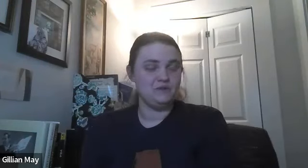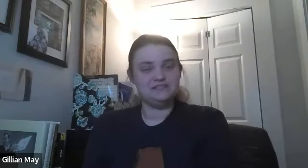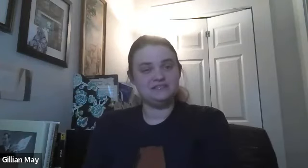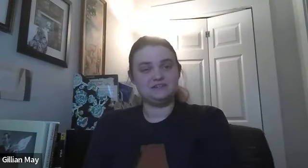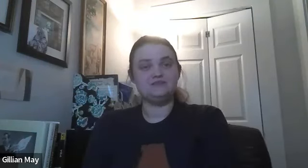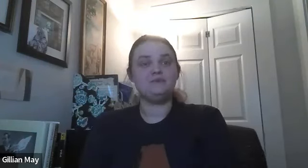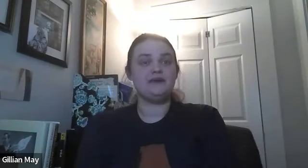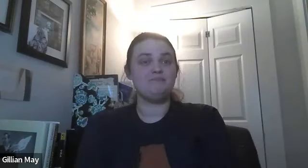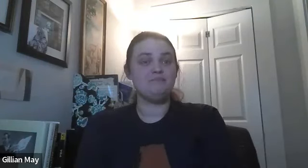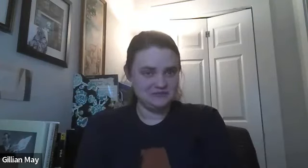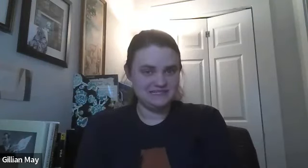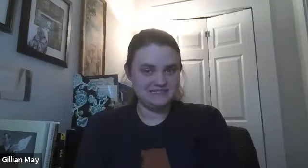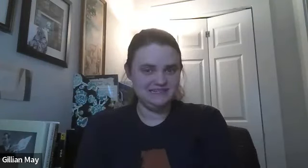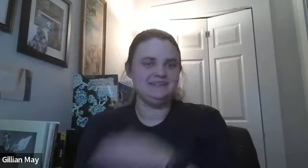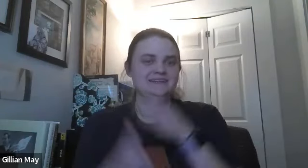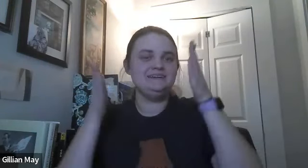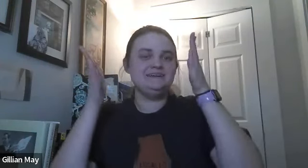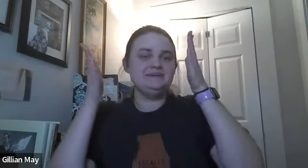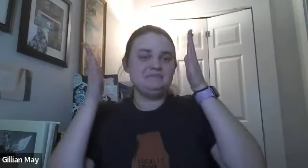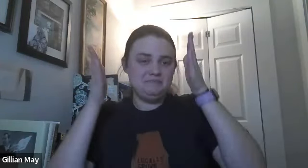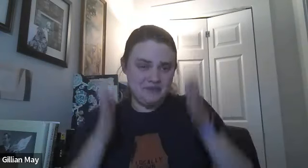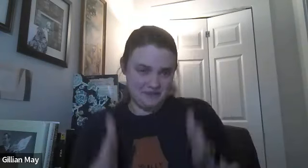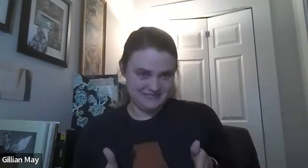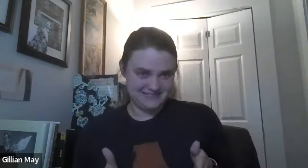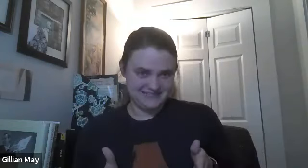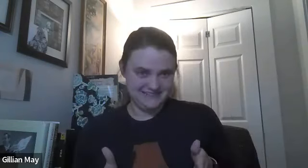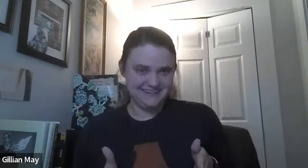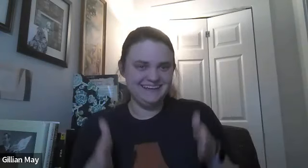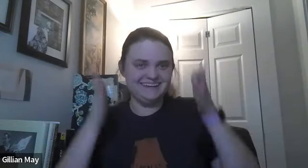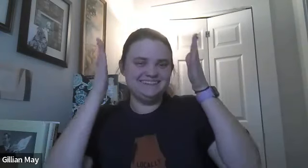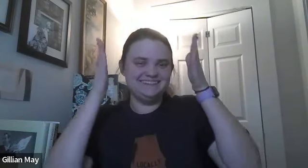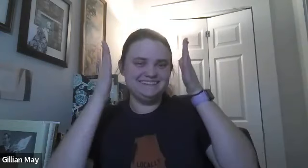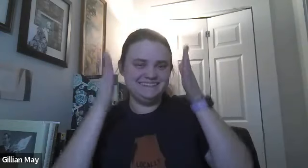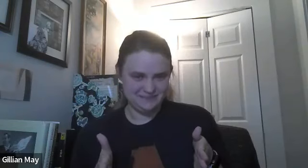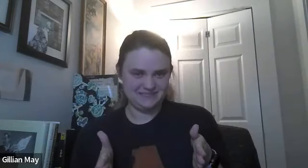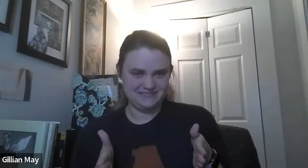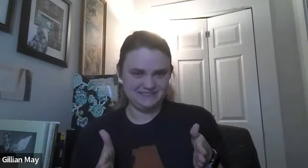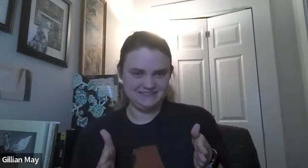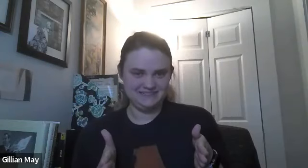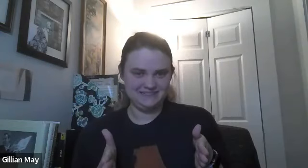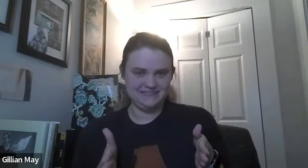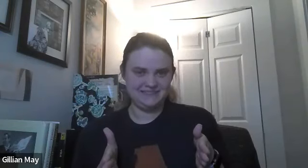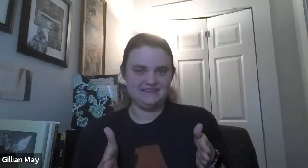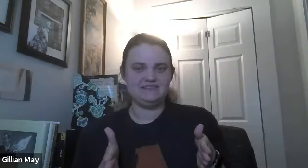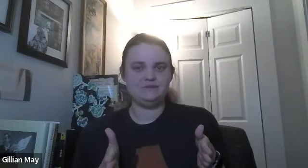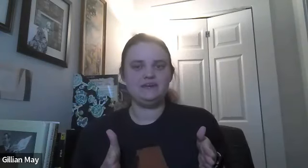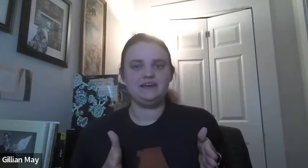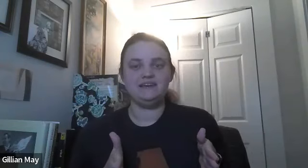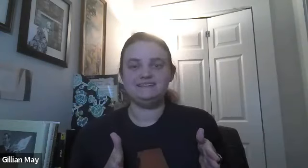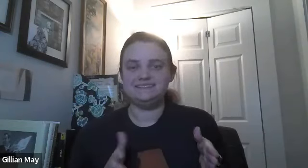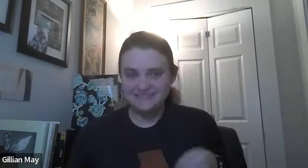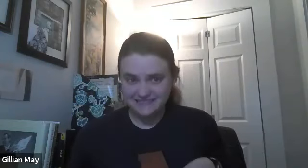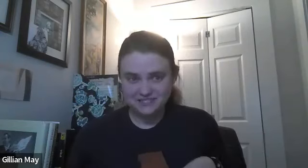once here. We had person, person, person. Then we had